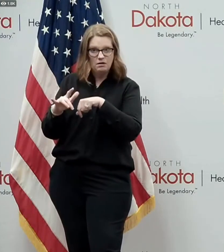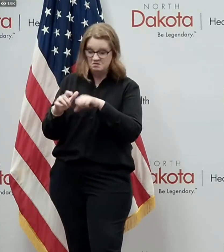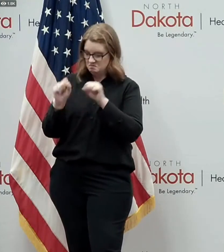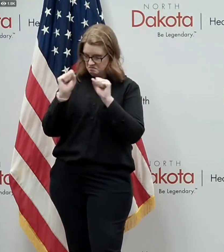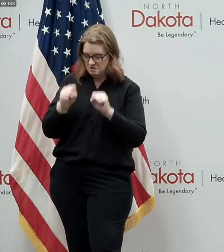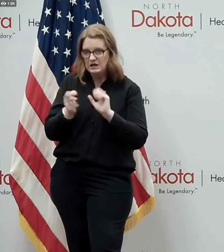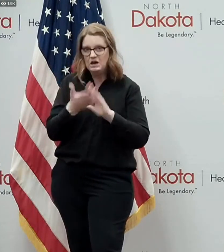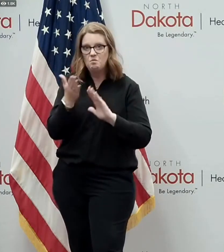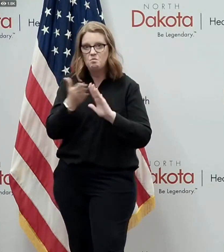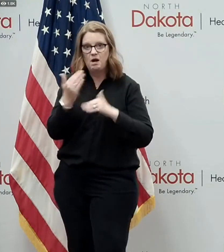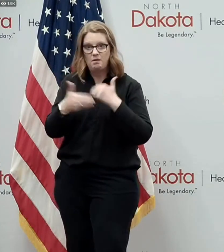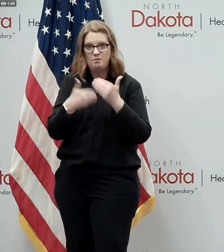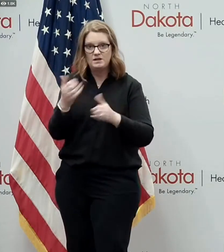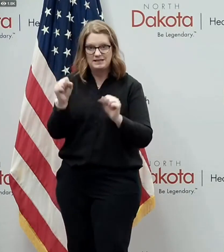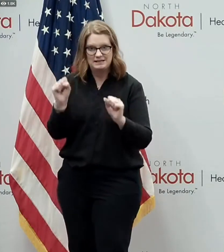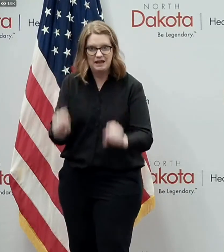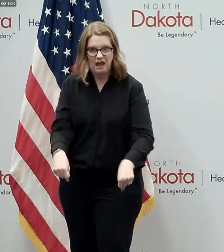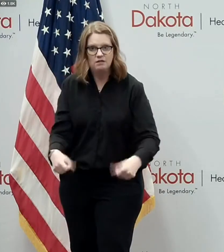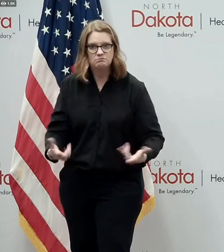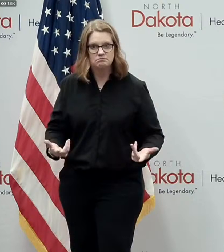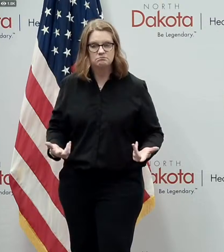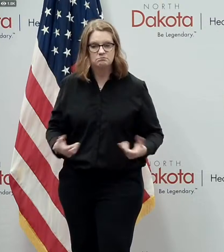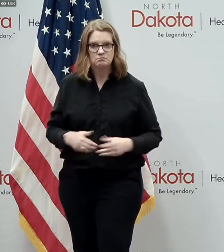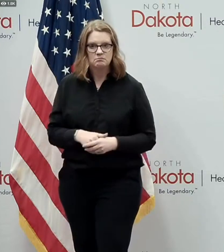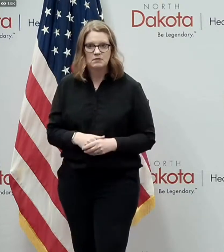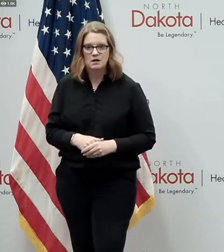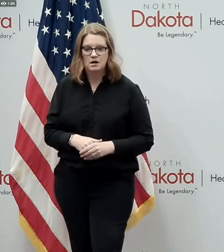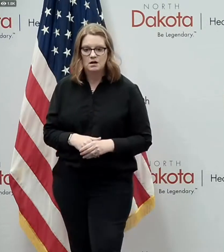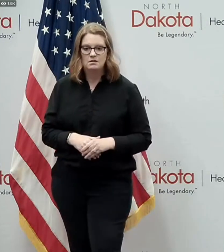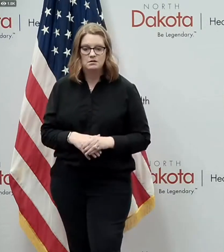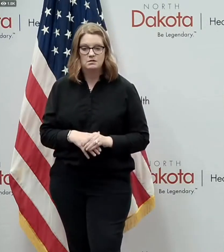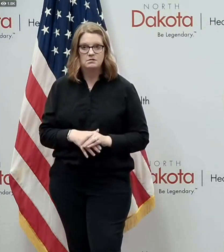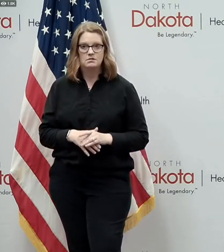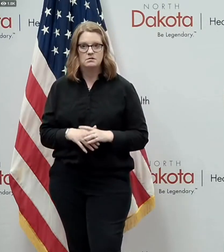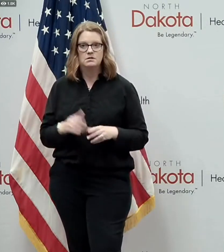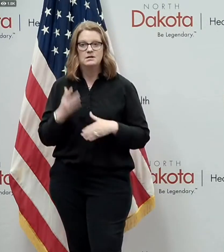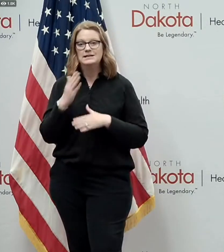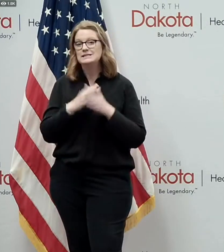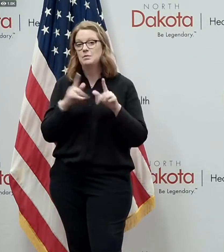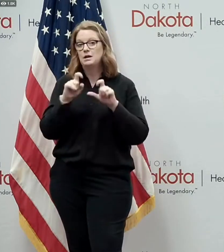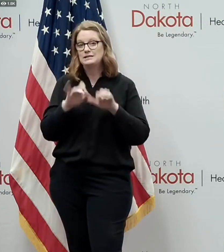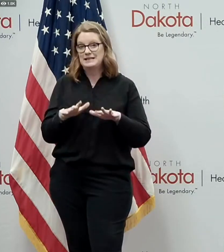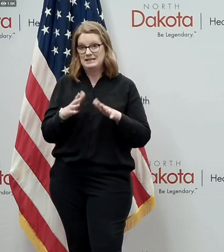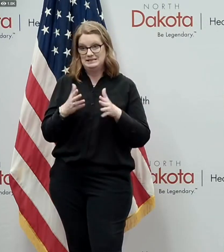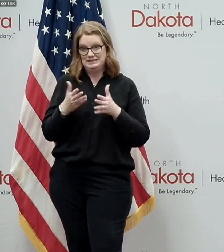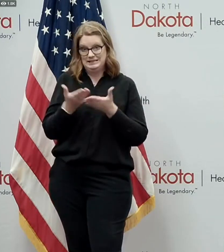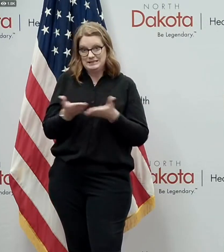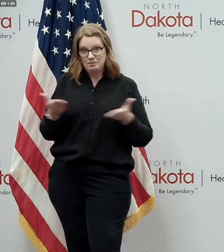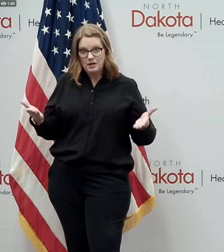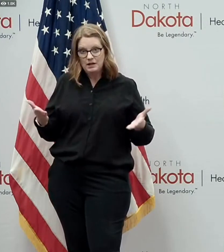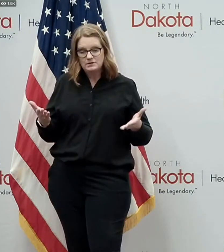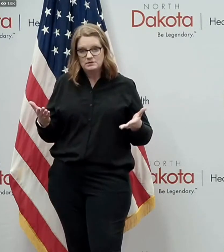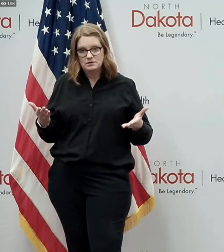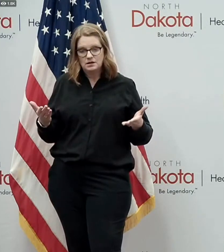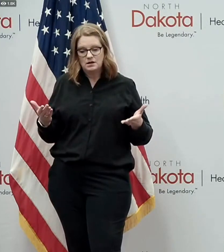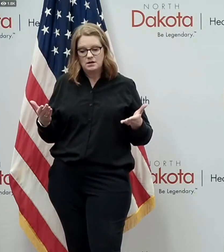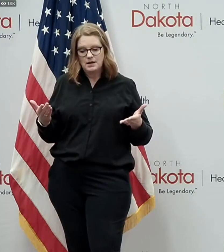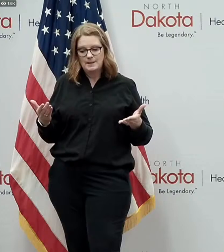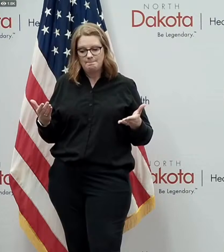and if we've moved some of our test collection supplies, earlier as part of